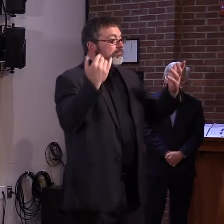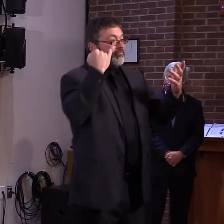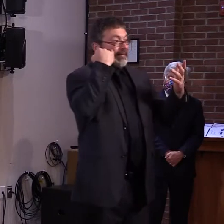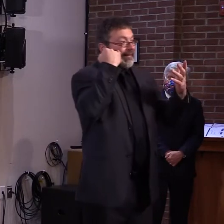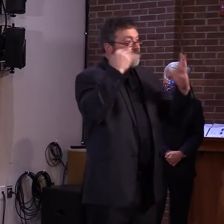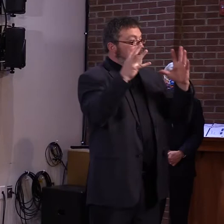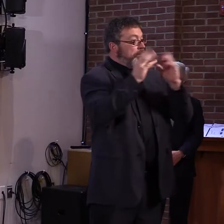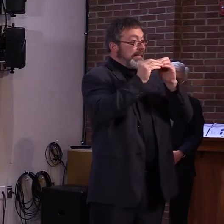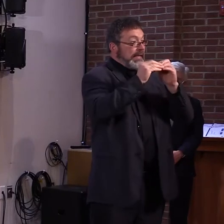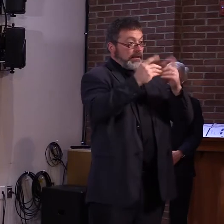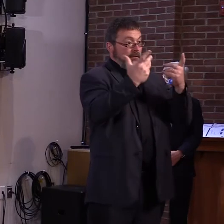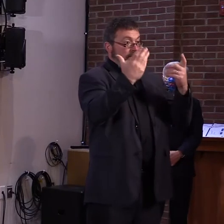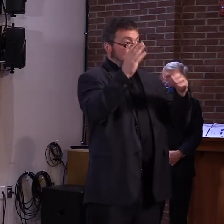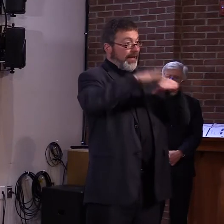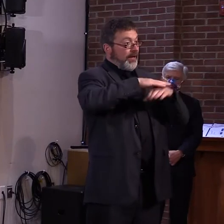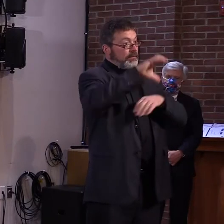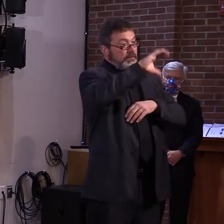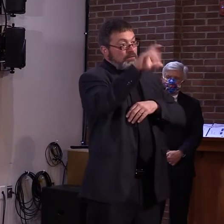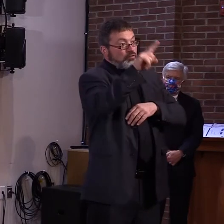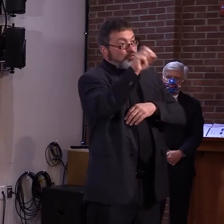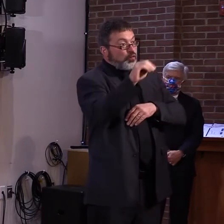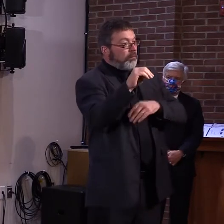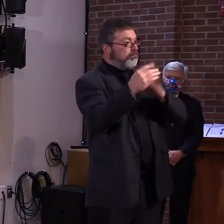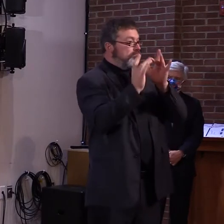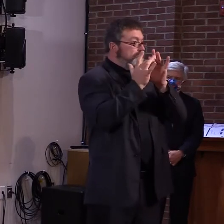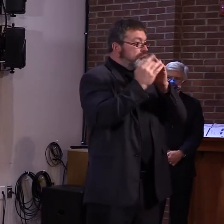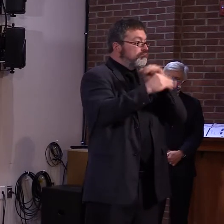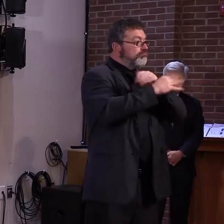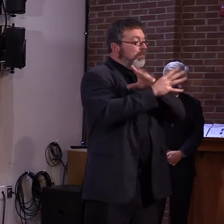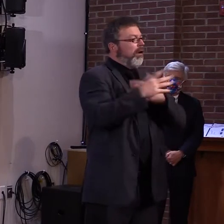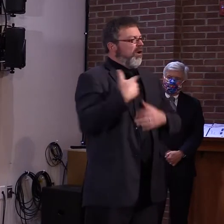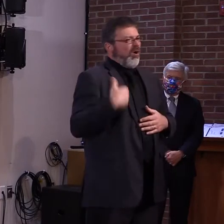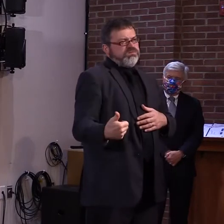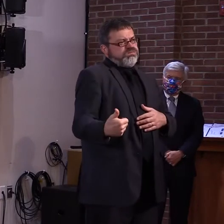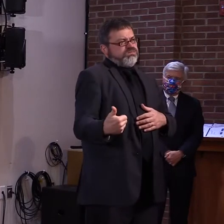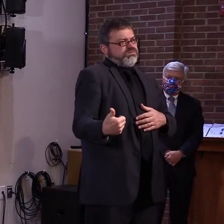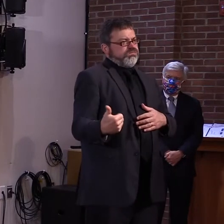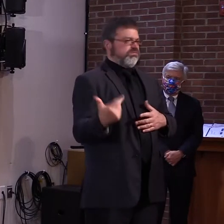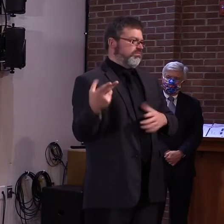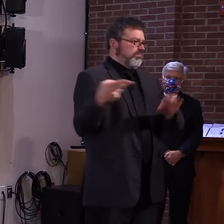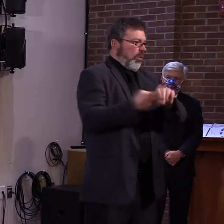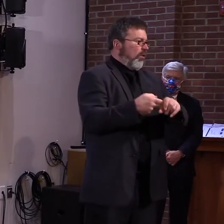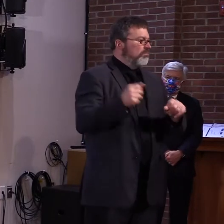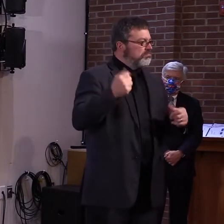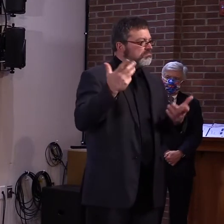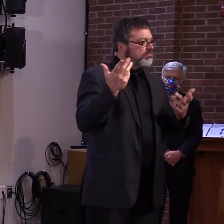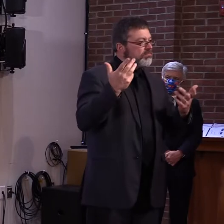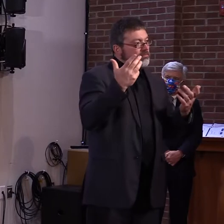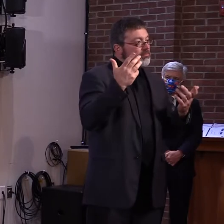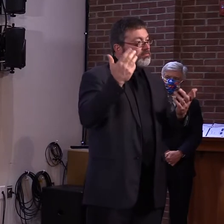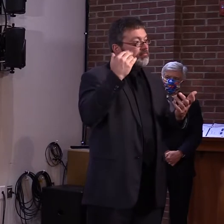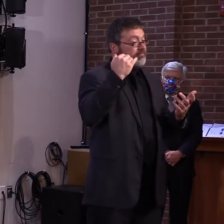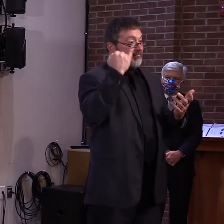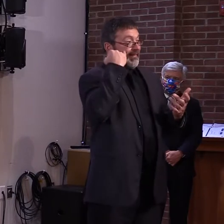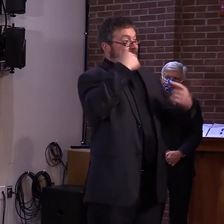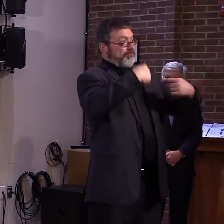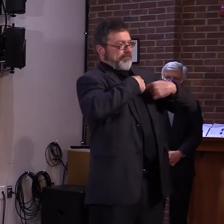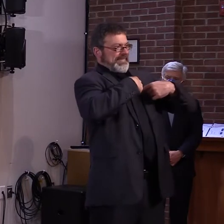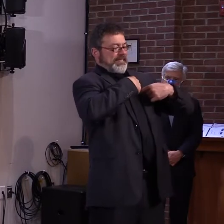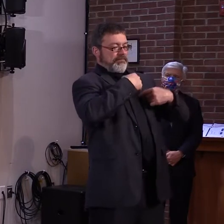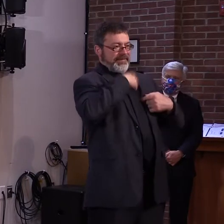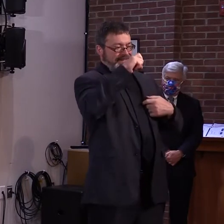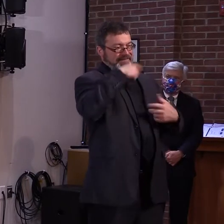well, but maybe there's something we could put together there. But I turned over to my scheduler and others, and if it's not